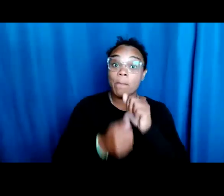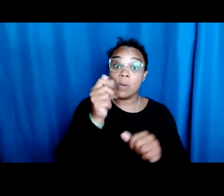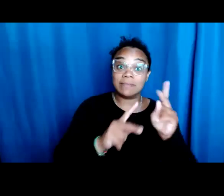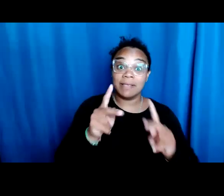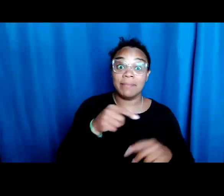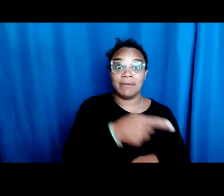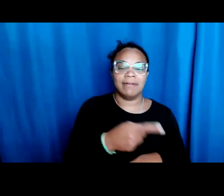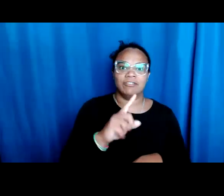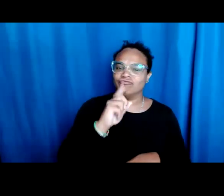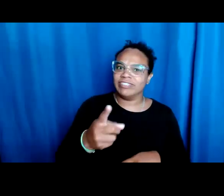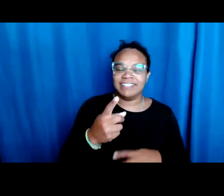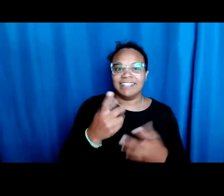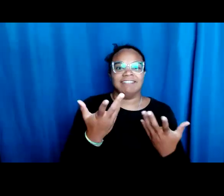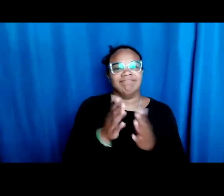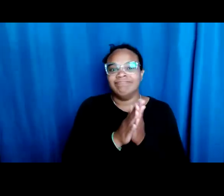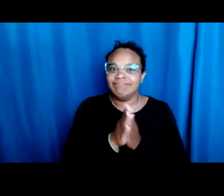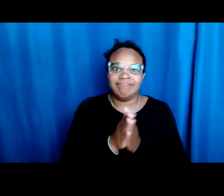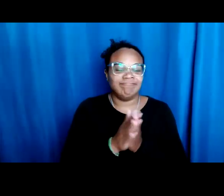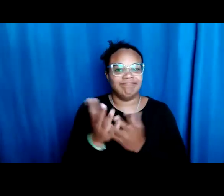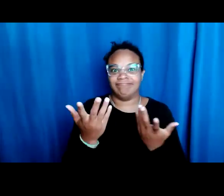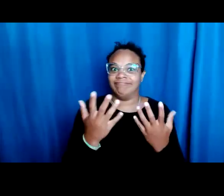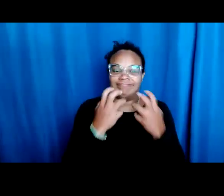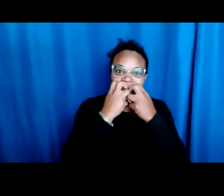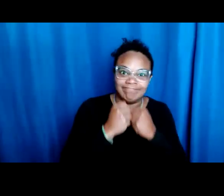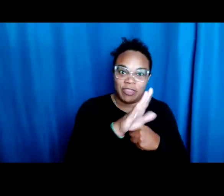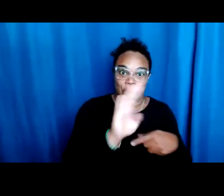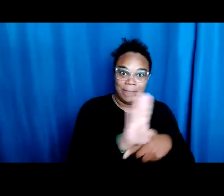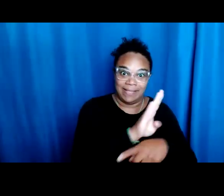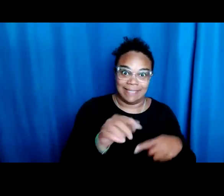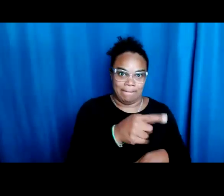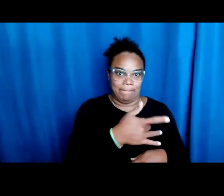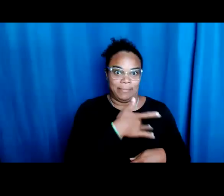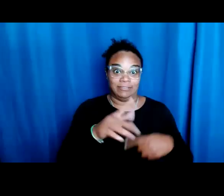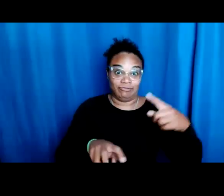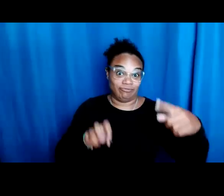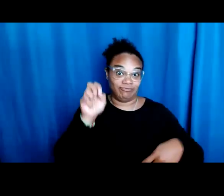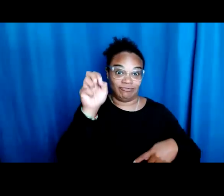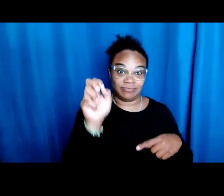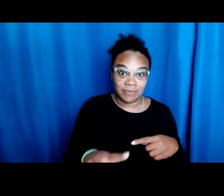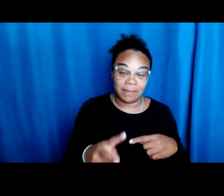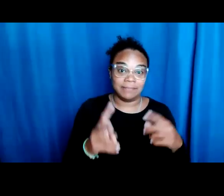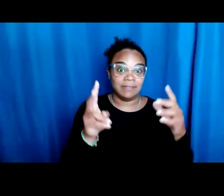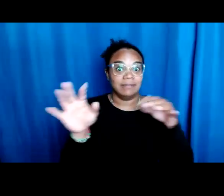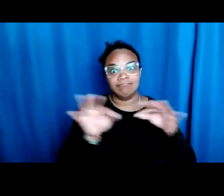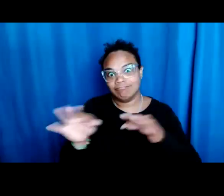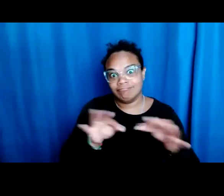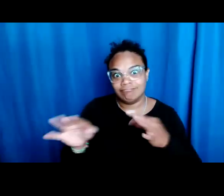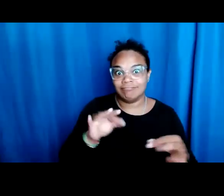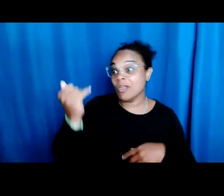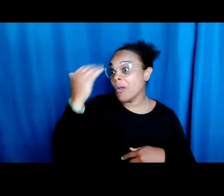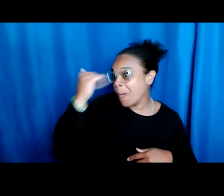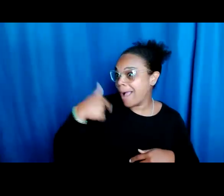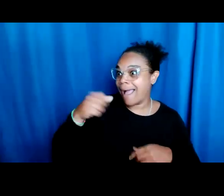passionate about their business, rightfully so, that they go right into, why they created